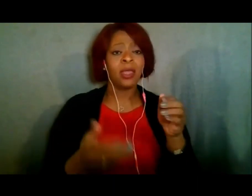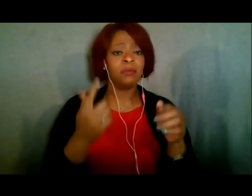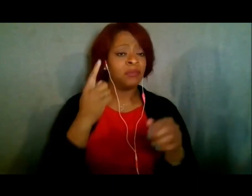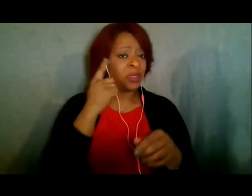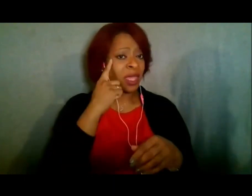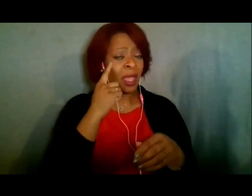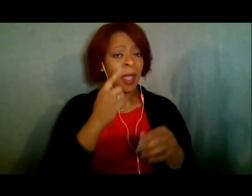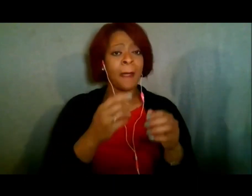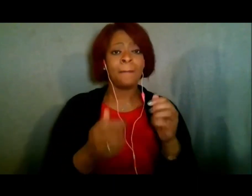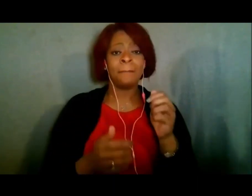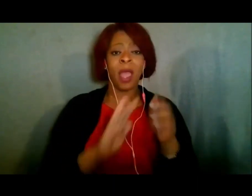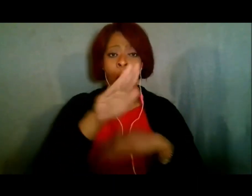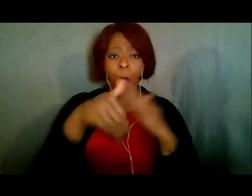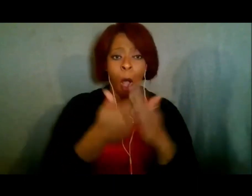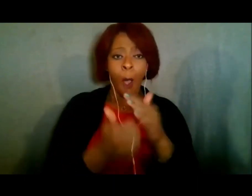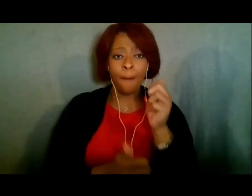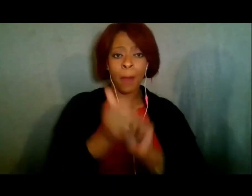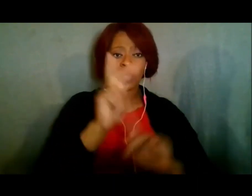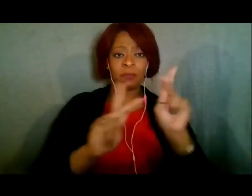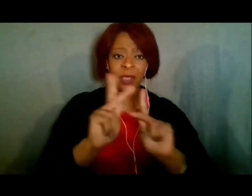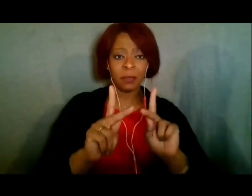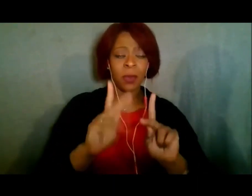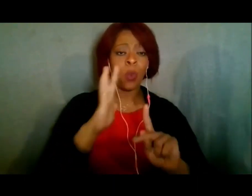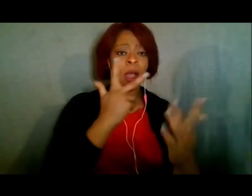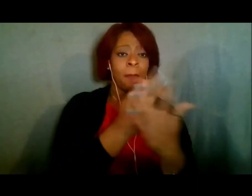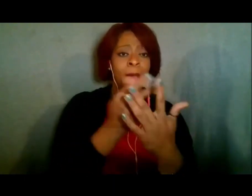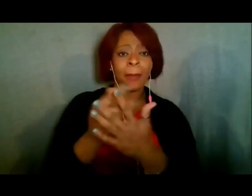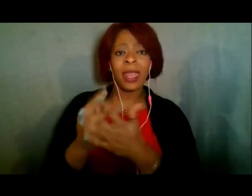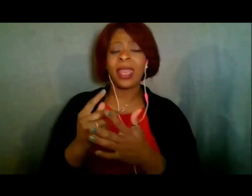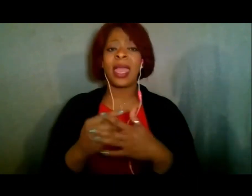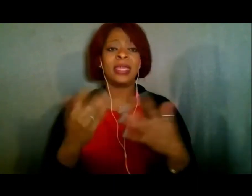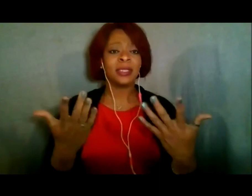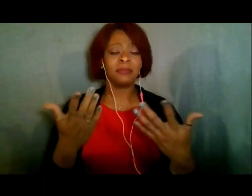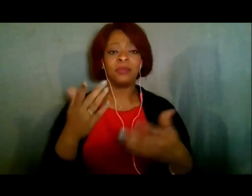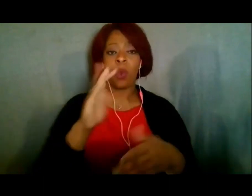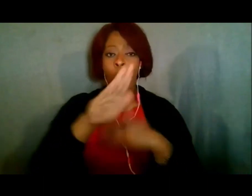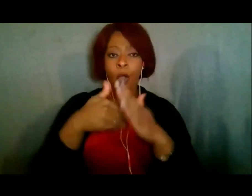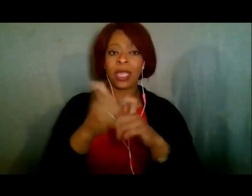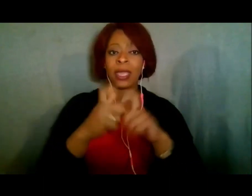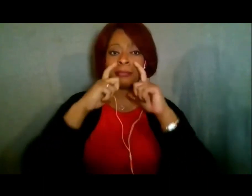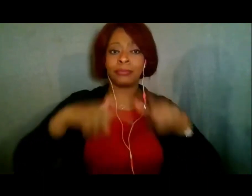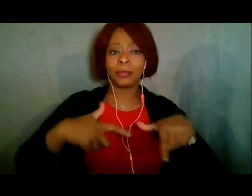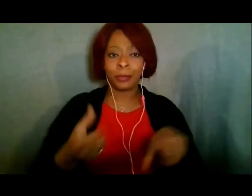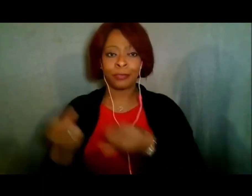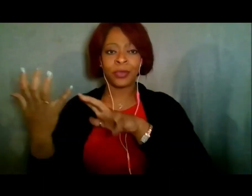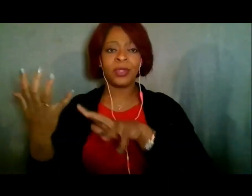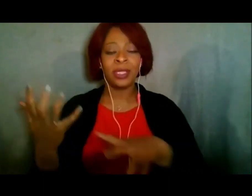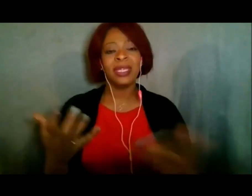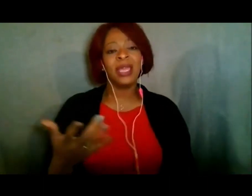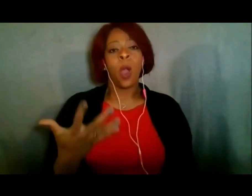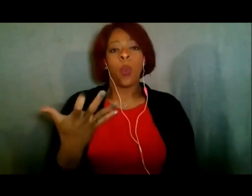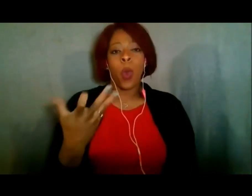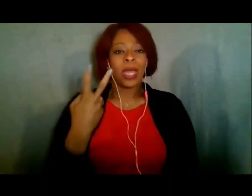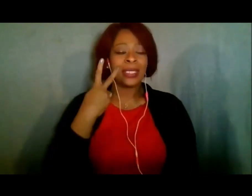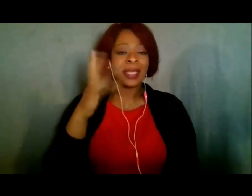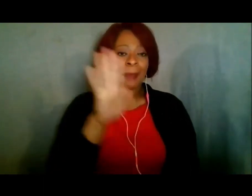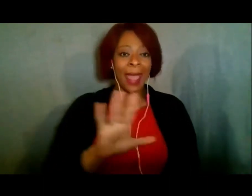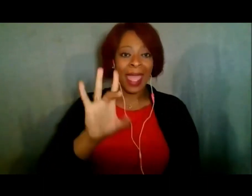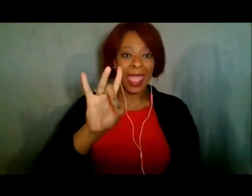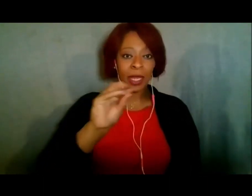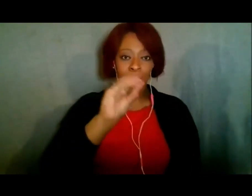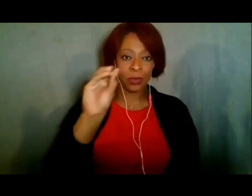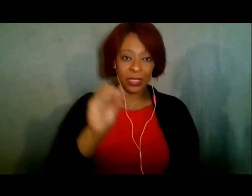be vaccinated that we can stop wearing masks? We would like to see about 80% of the